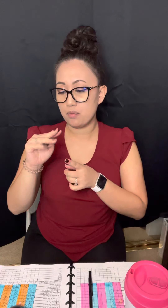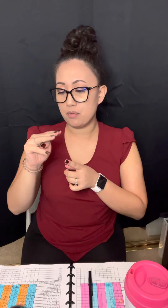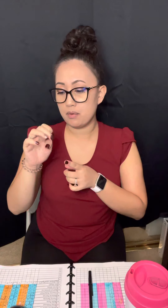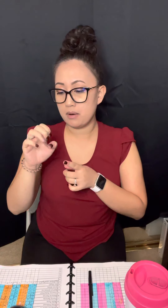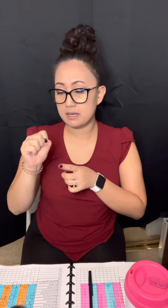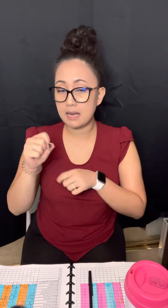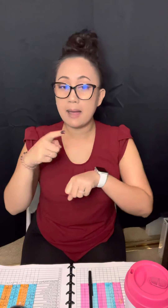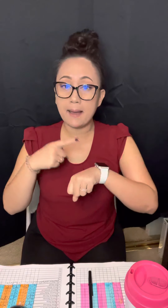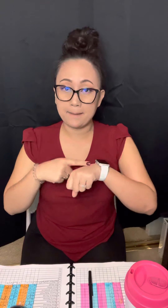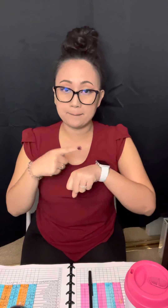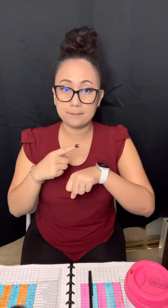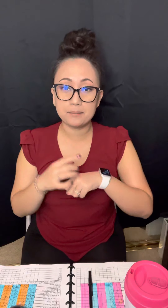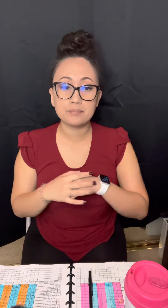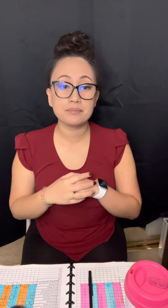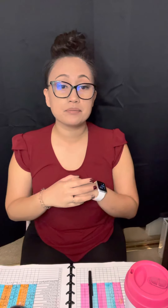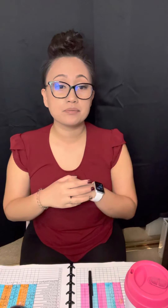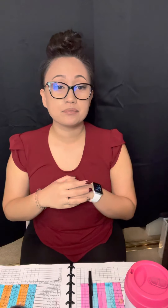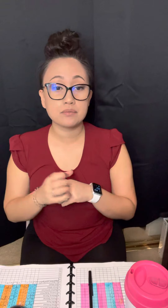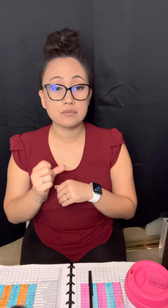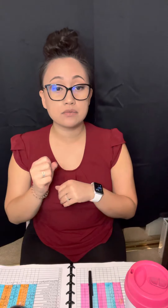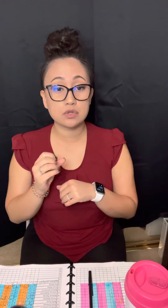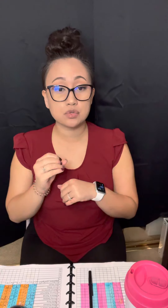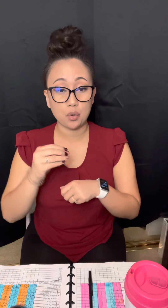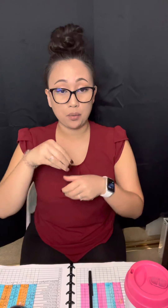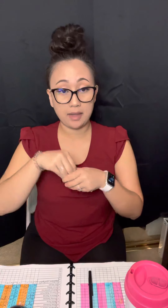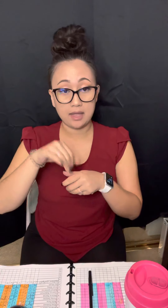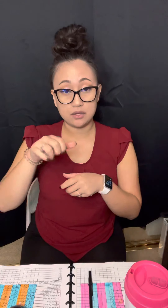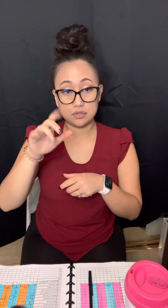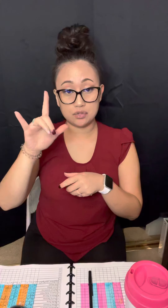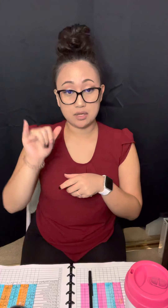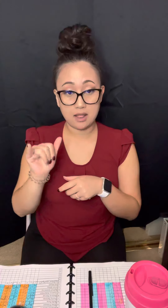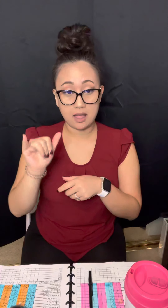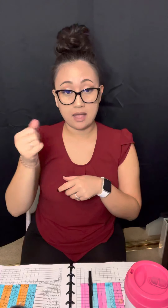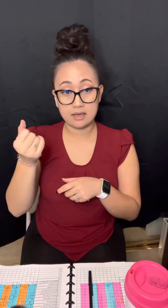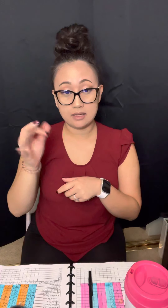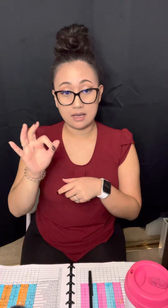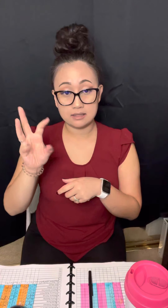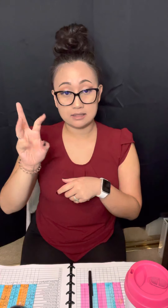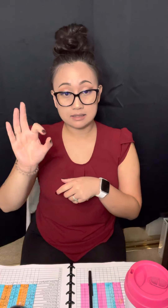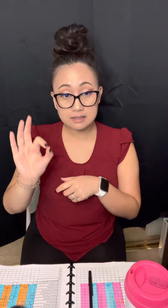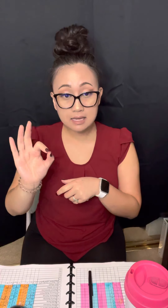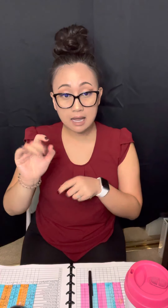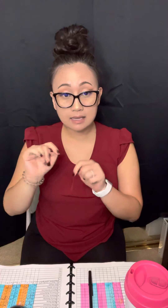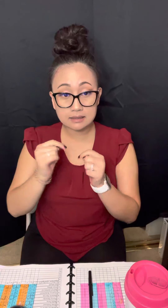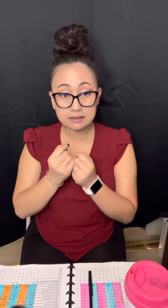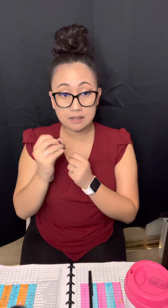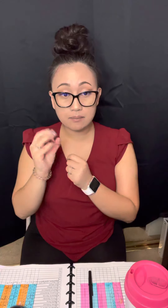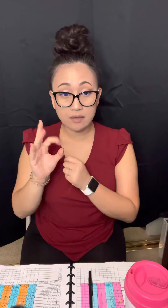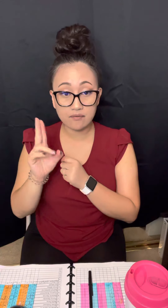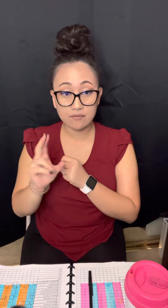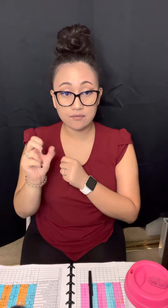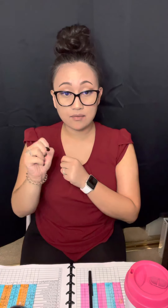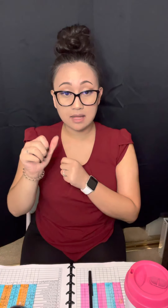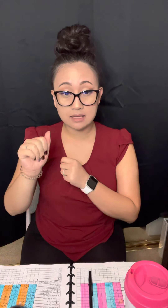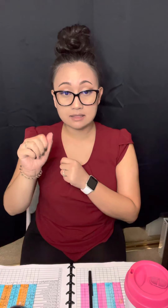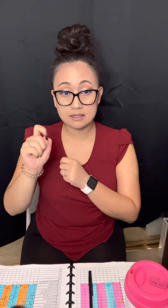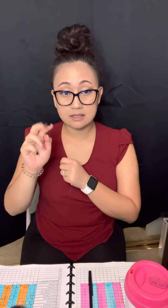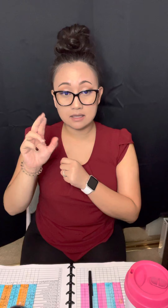So in July 1969, a team of U.S. astronauts landed on the moon, and 2,